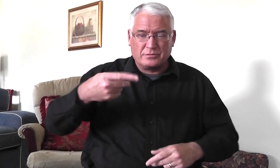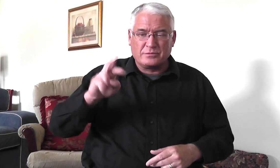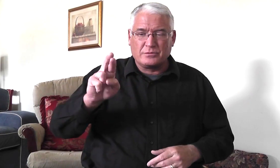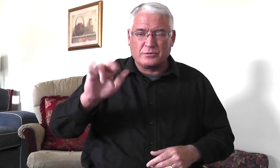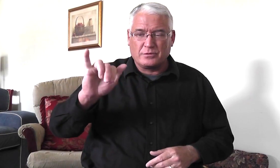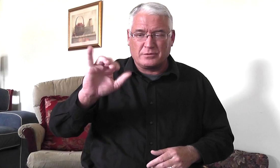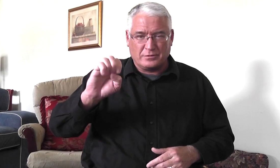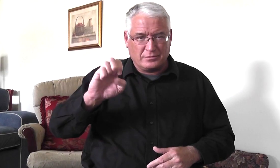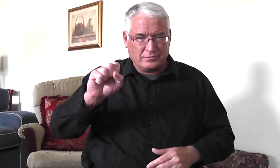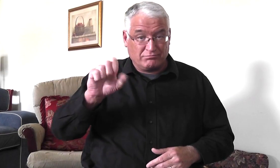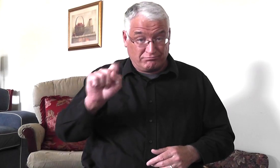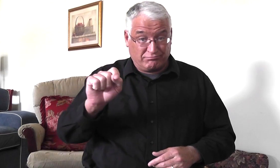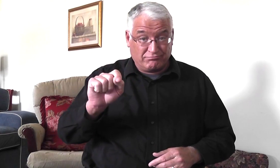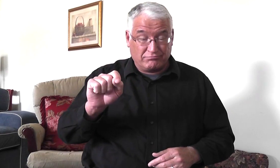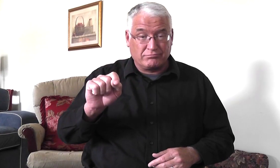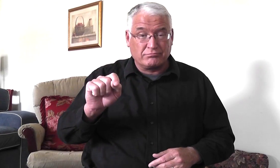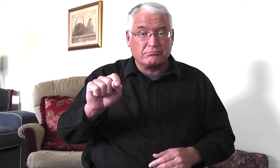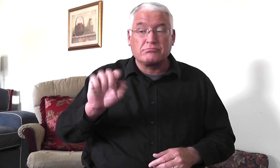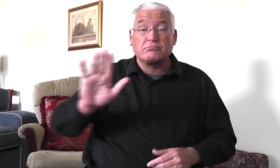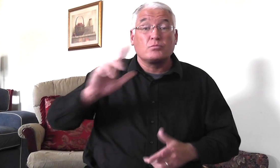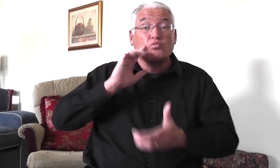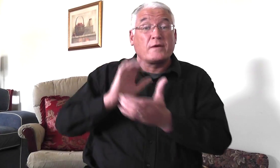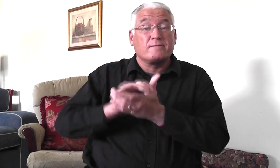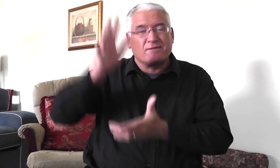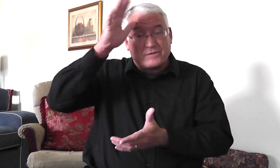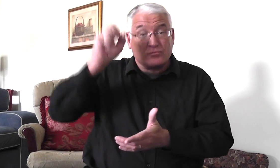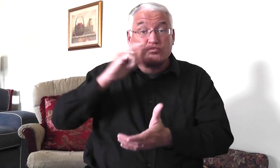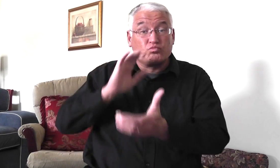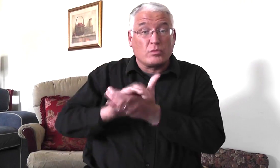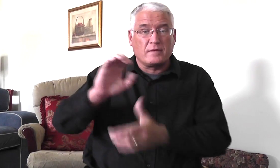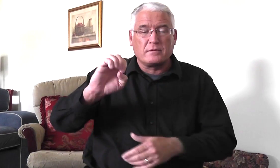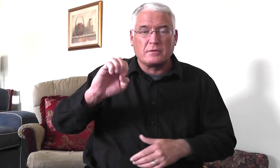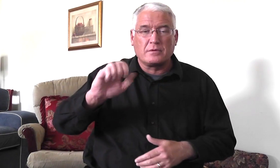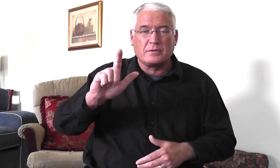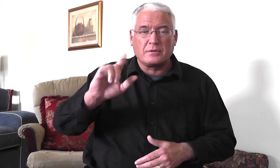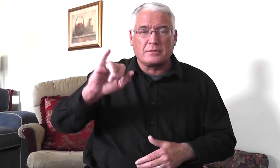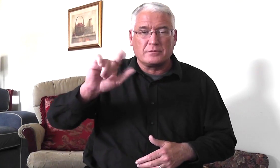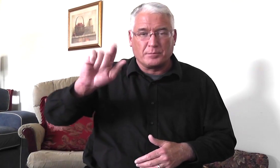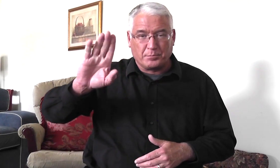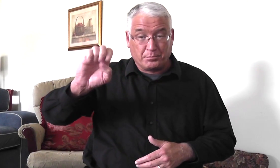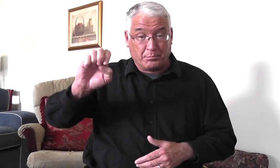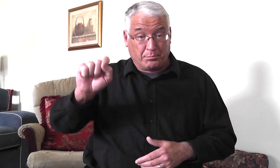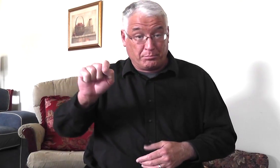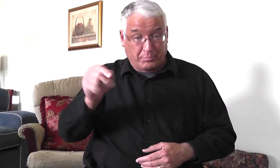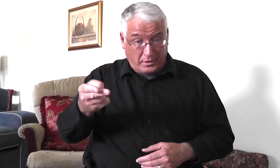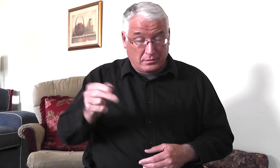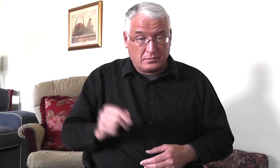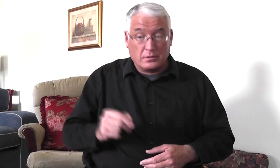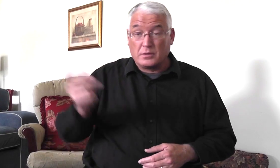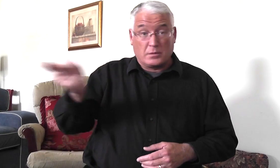Well, his father was a priest. He was a priest at the temple, and he was married to Elizabeth.